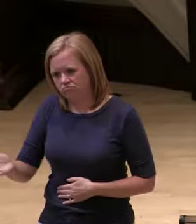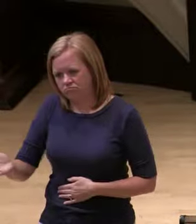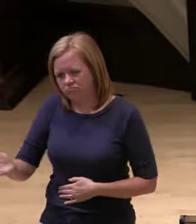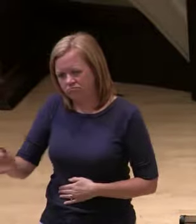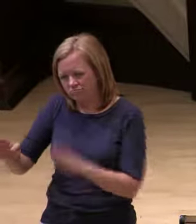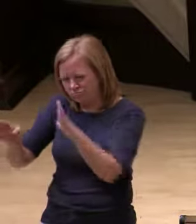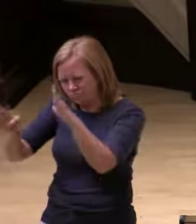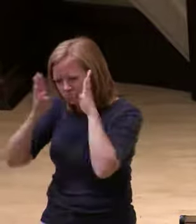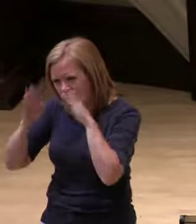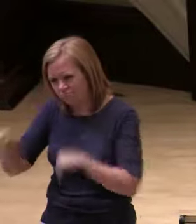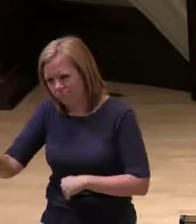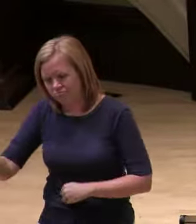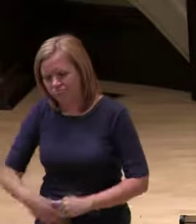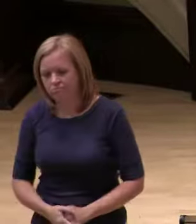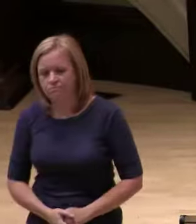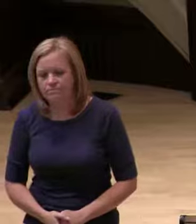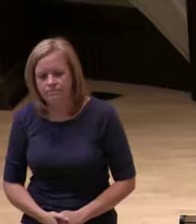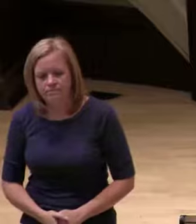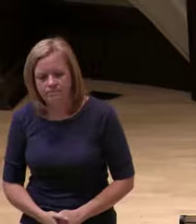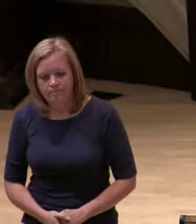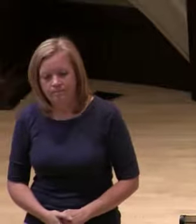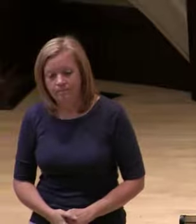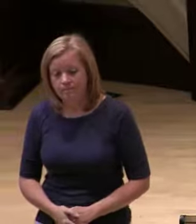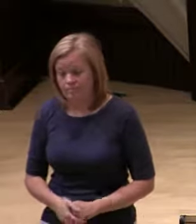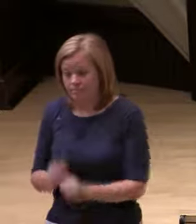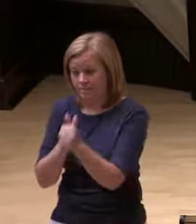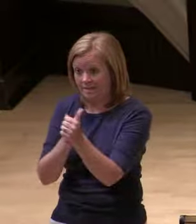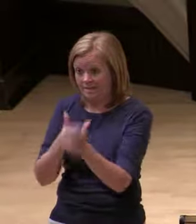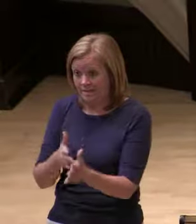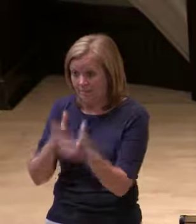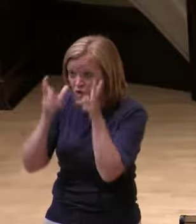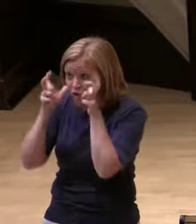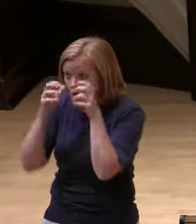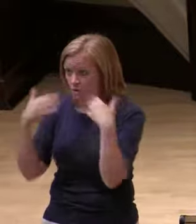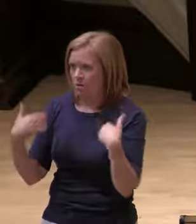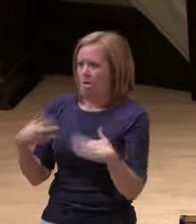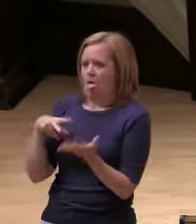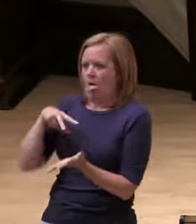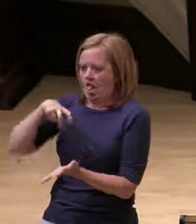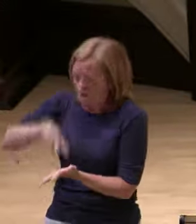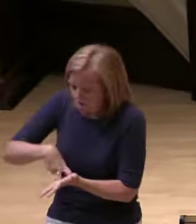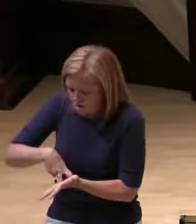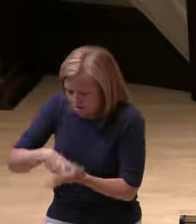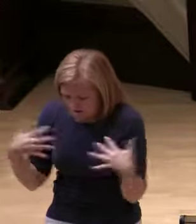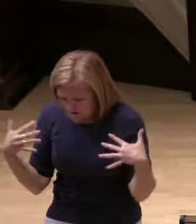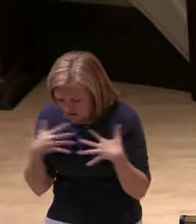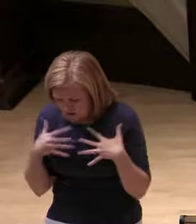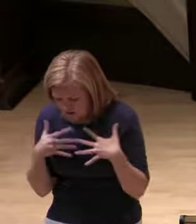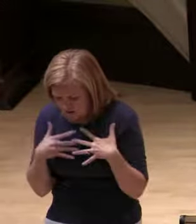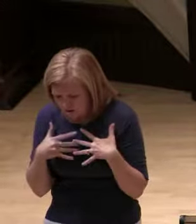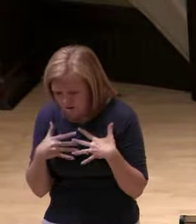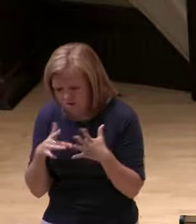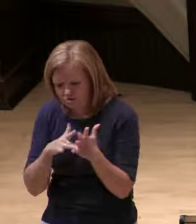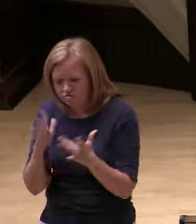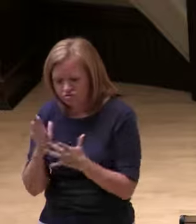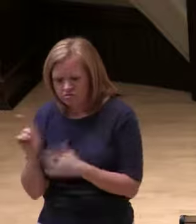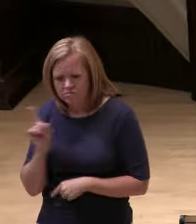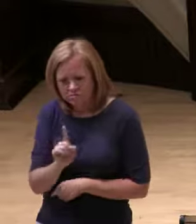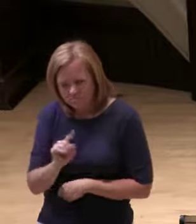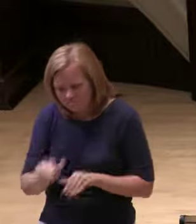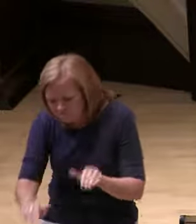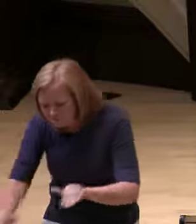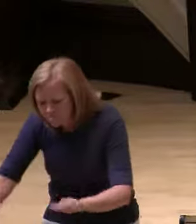Listen to him. When the disciples heard this, they fell prostrate and were very much afraid. But Jesus came and